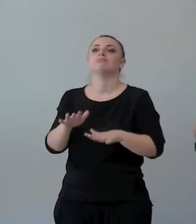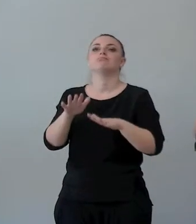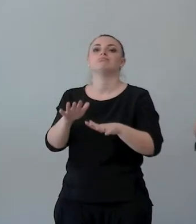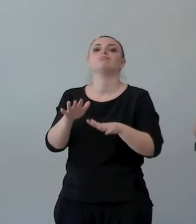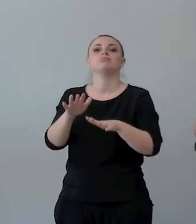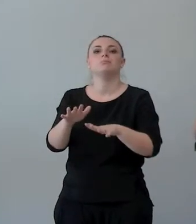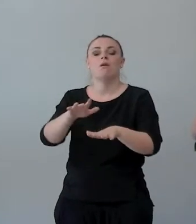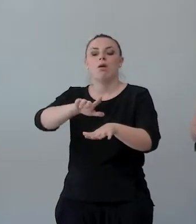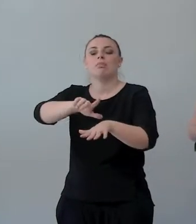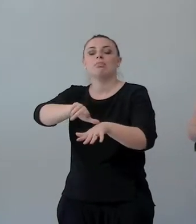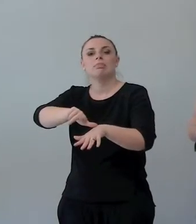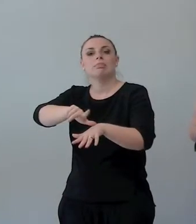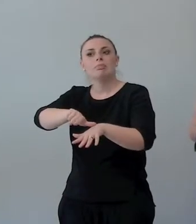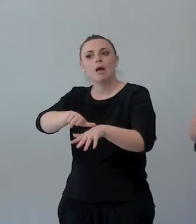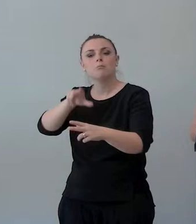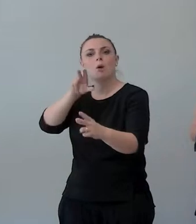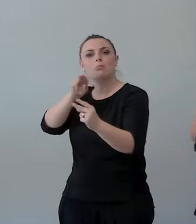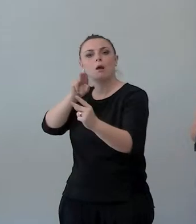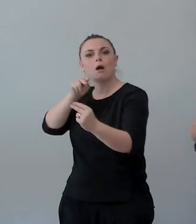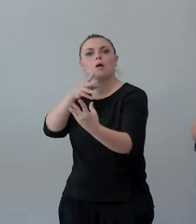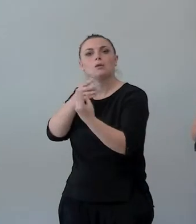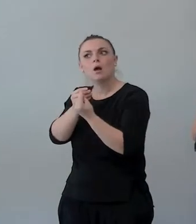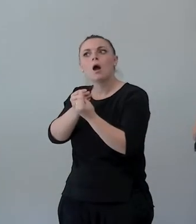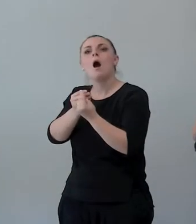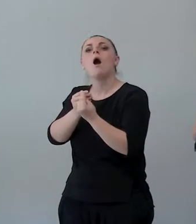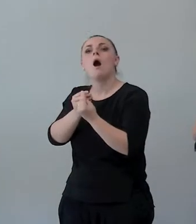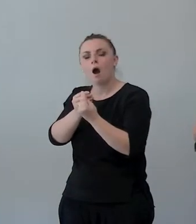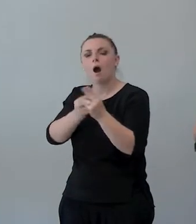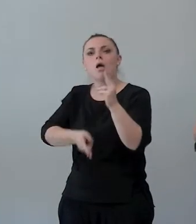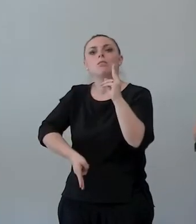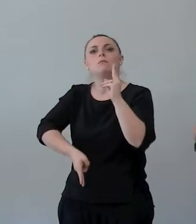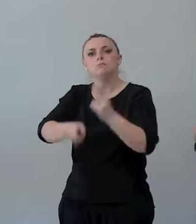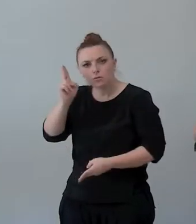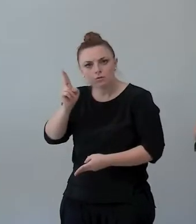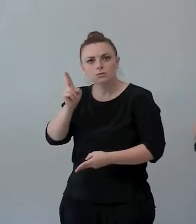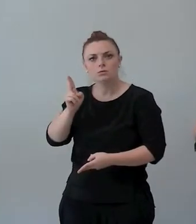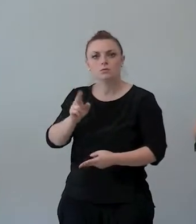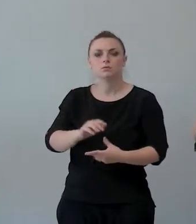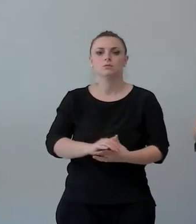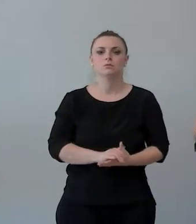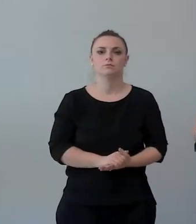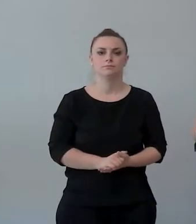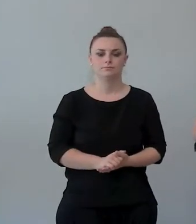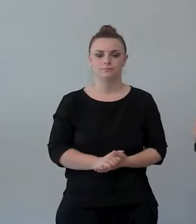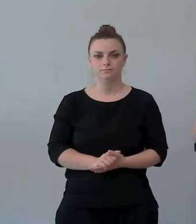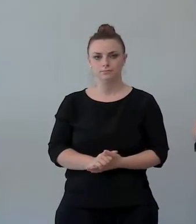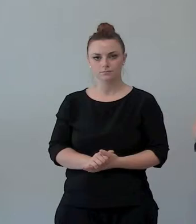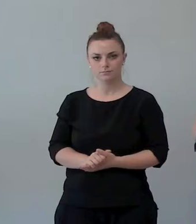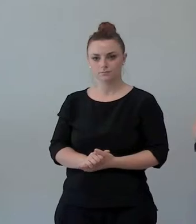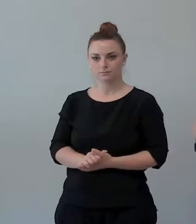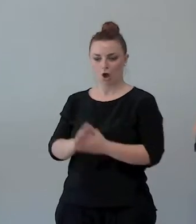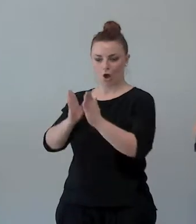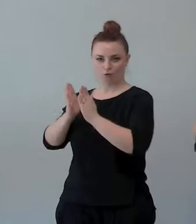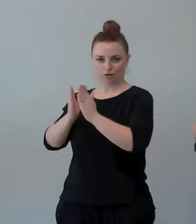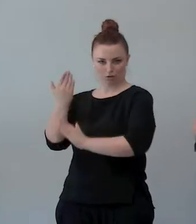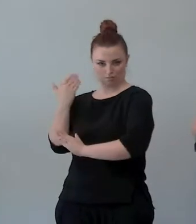parlare insieme. I noticed that since she was forced to slow down, we had more time to